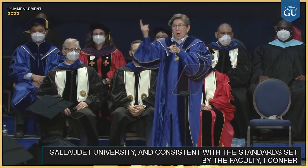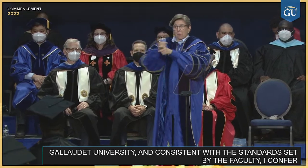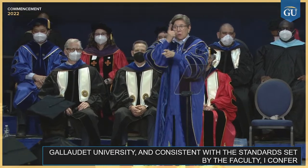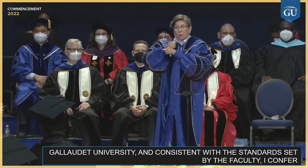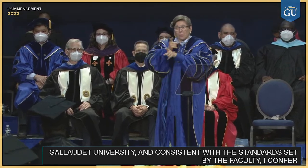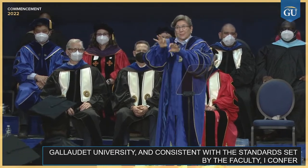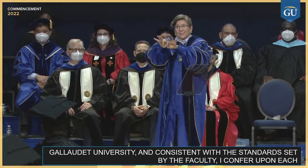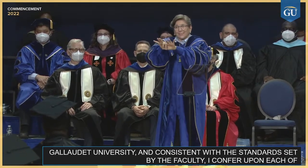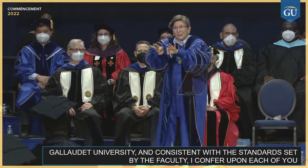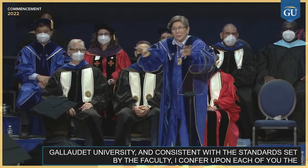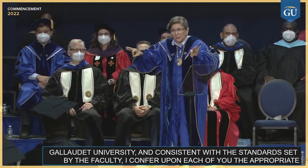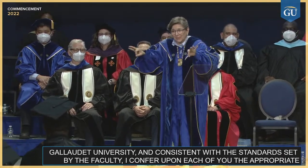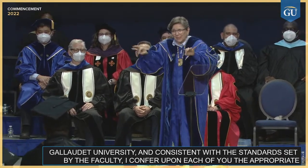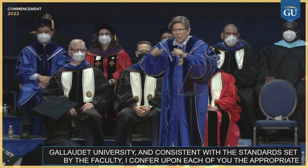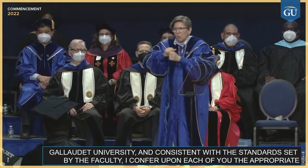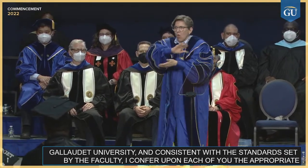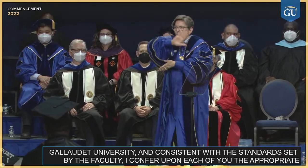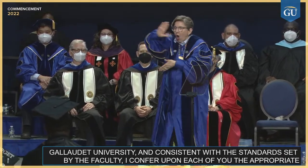degree with all the rights,